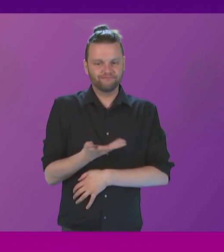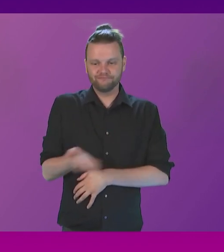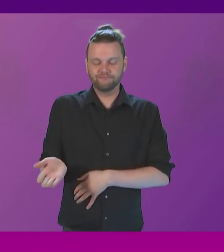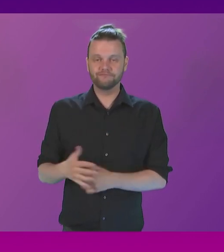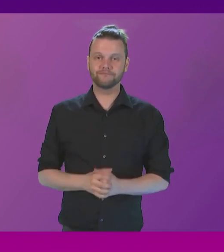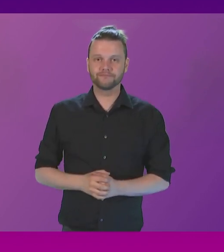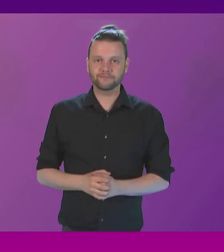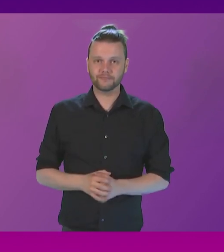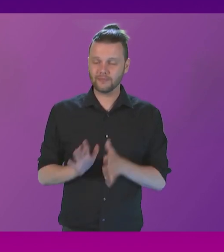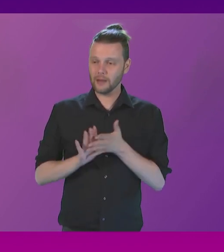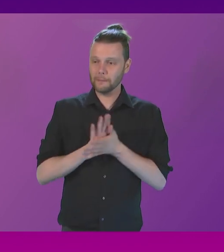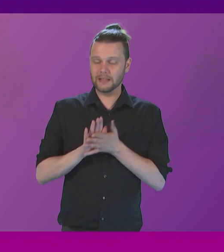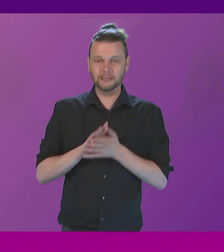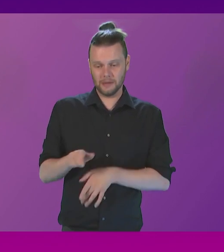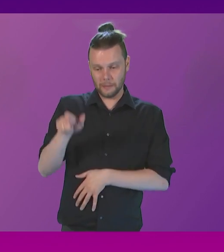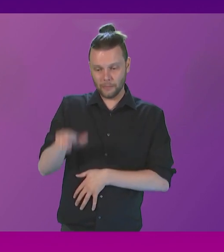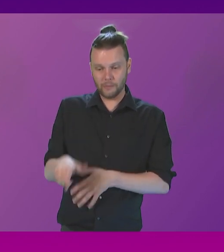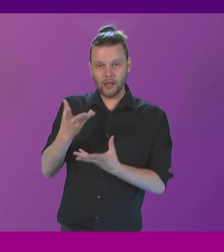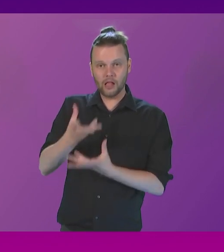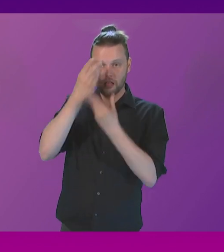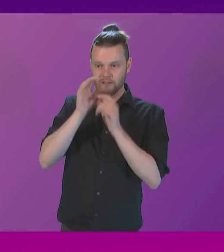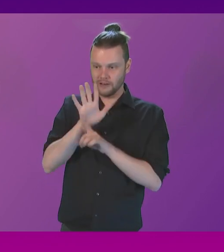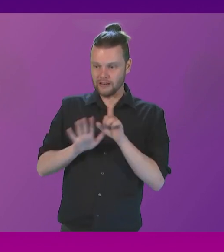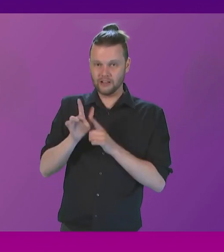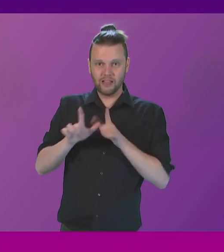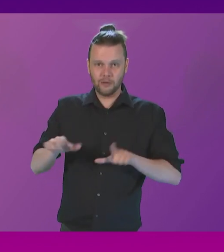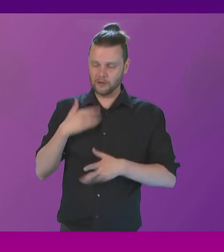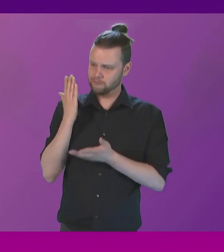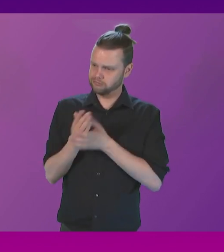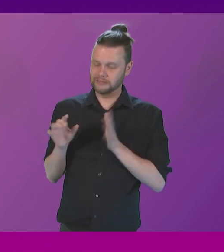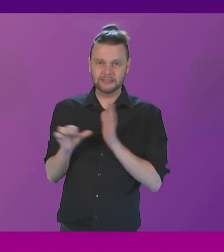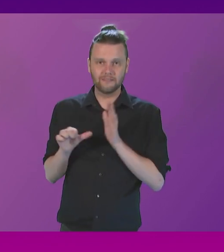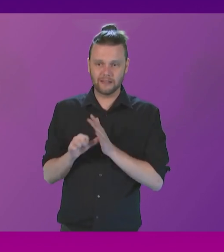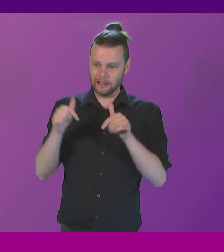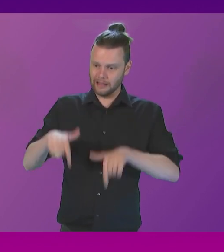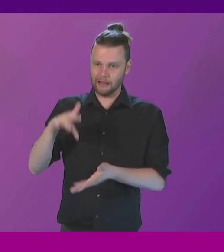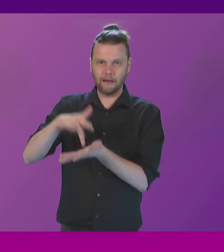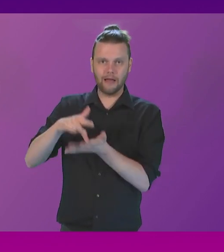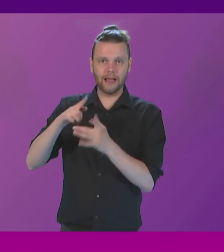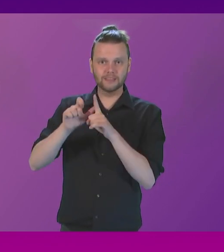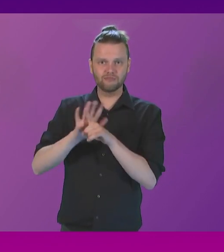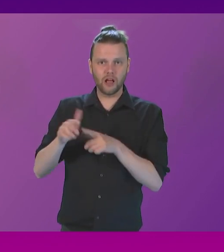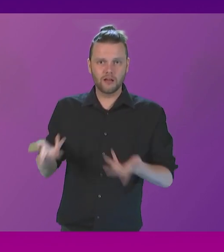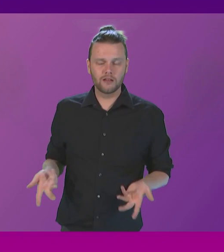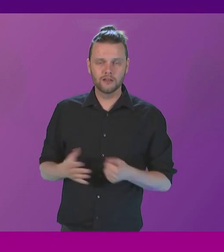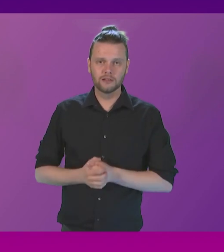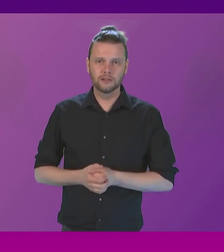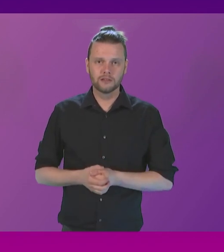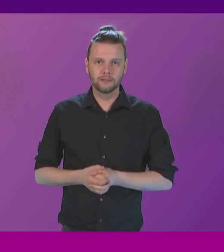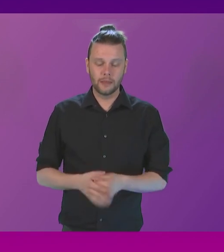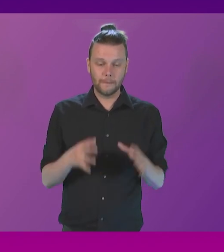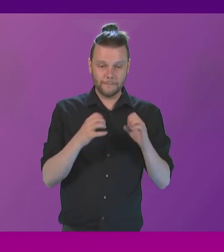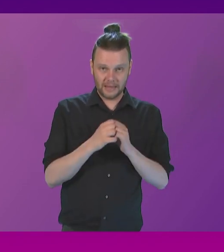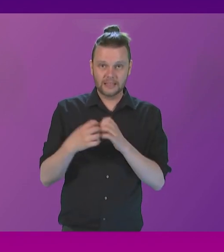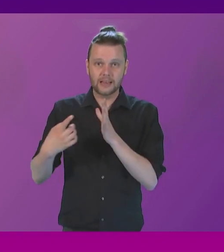This all makes being a pupil learning in a national language very difficult in our capital city. Benedict and Angelica